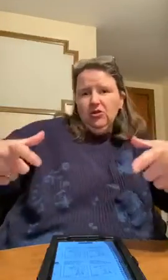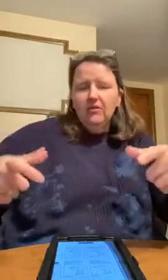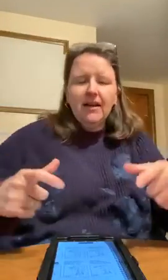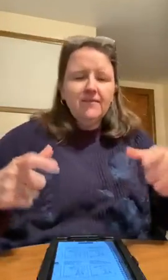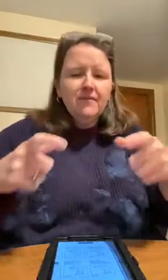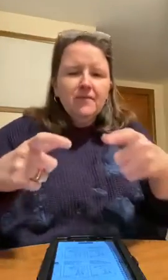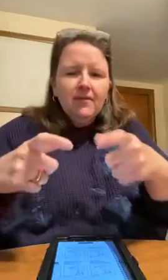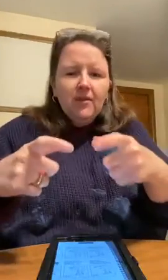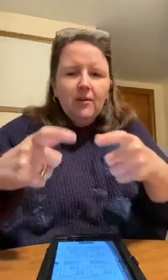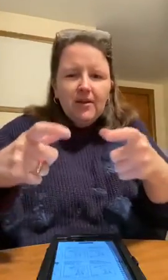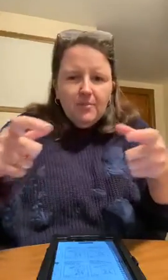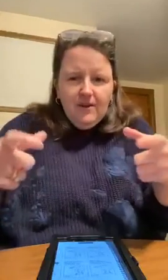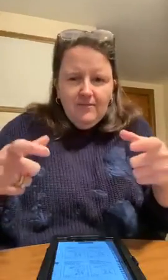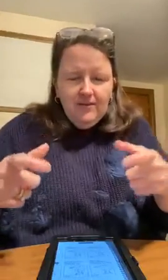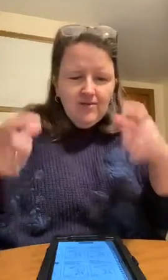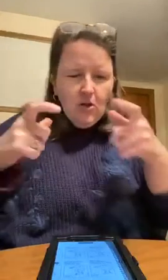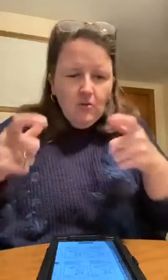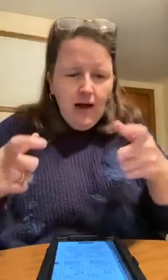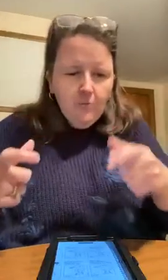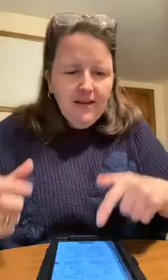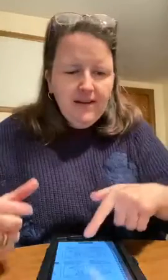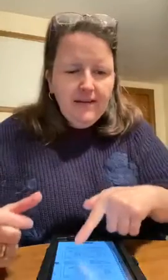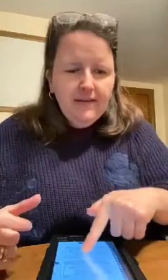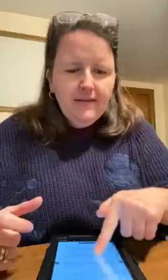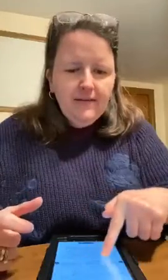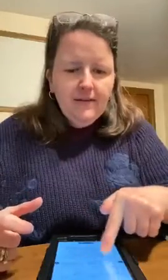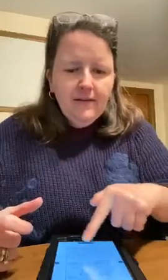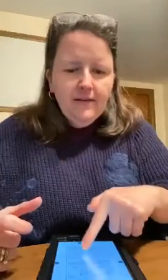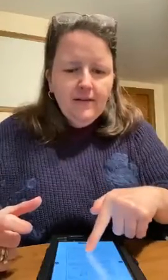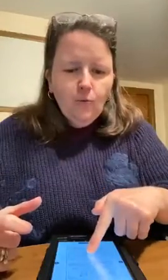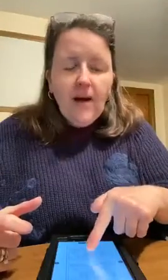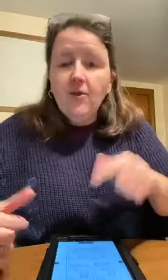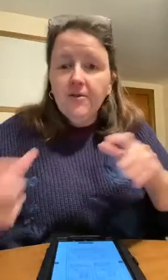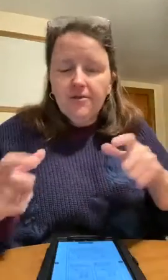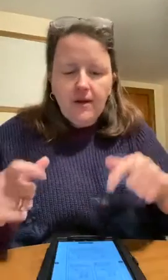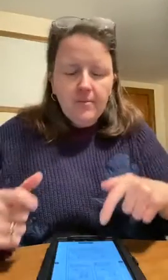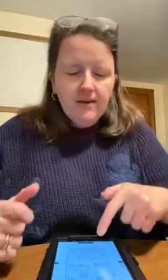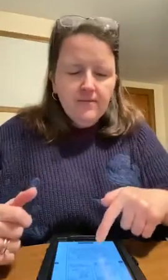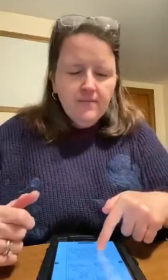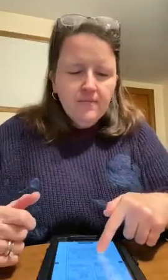okay? So you want to show how big it is while you're describing it.